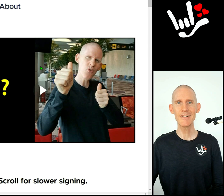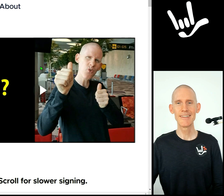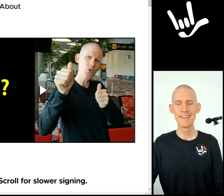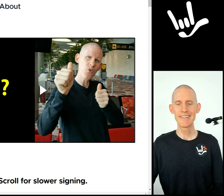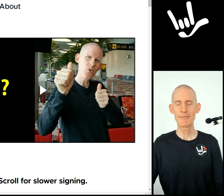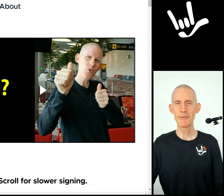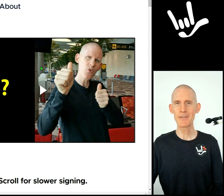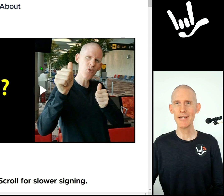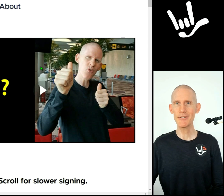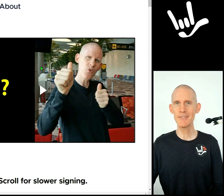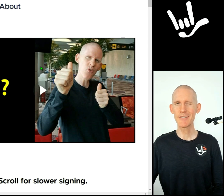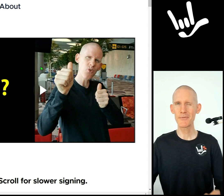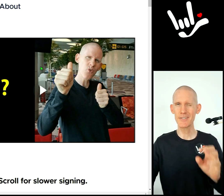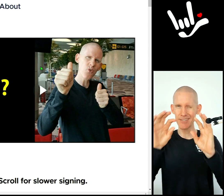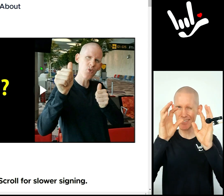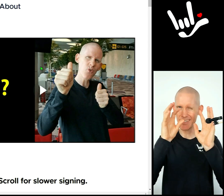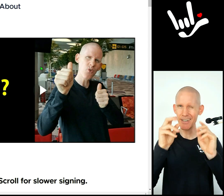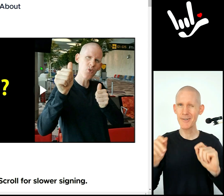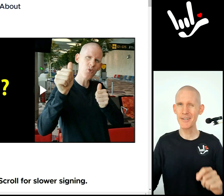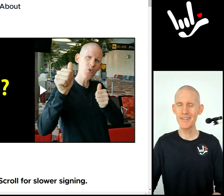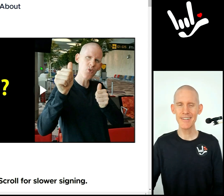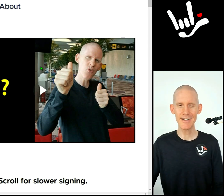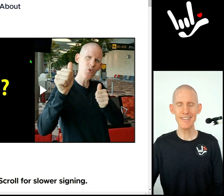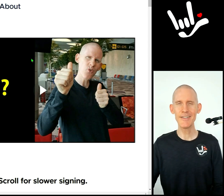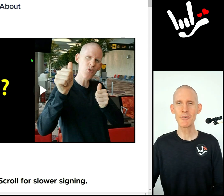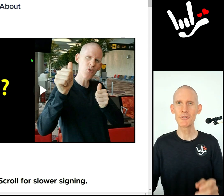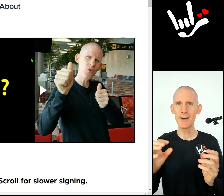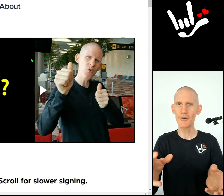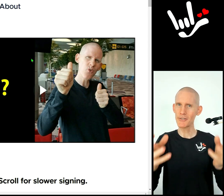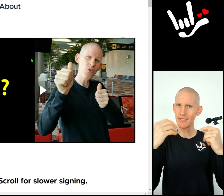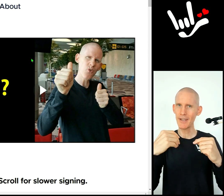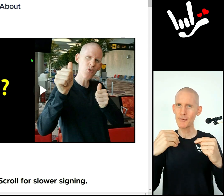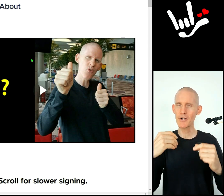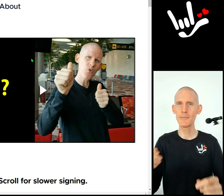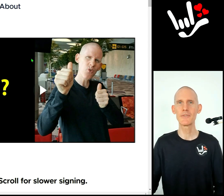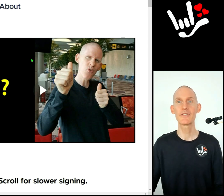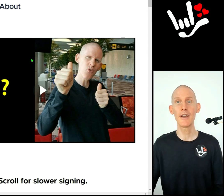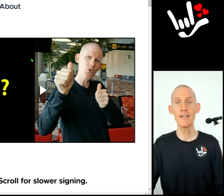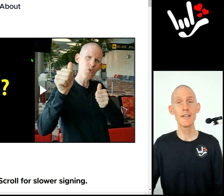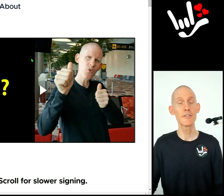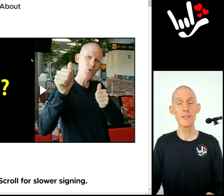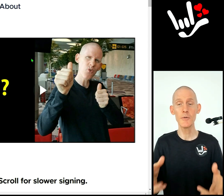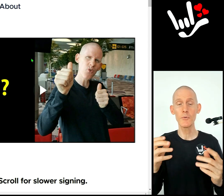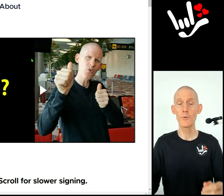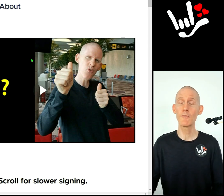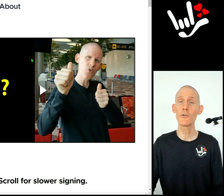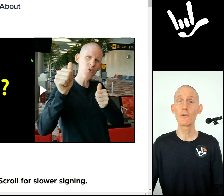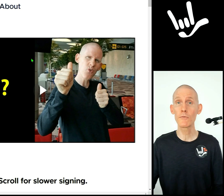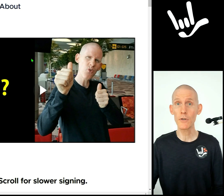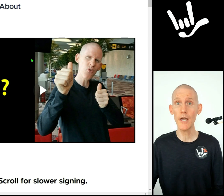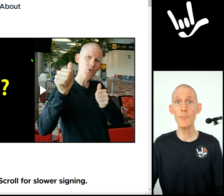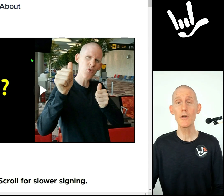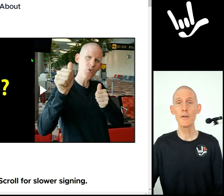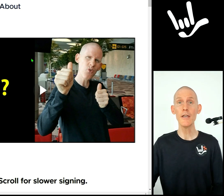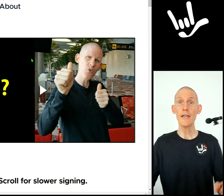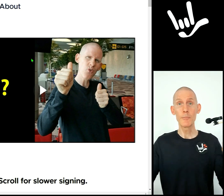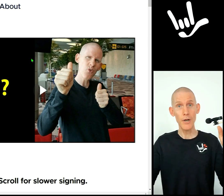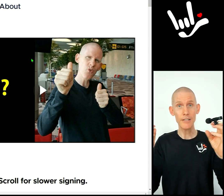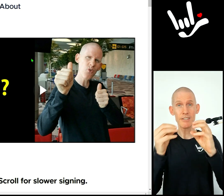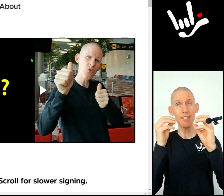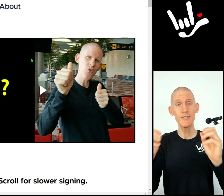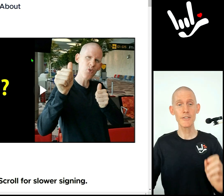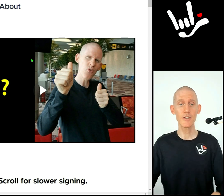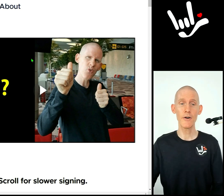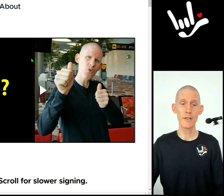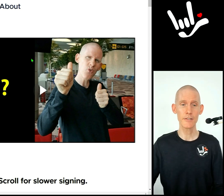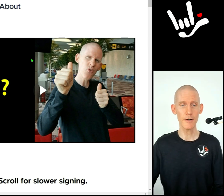All right, different location, different scenario that you can try to understand what I'm signing, and it's going to be a way for you to learn vocabulary,